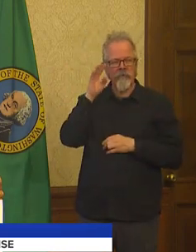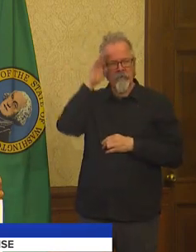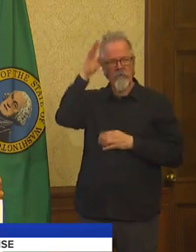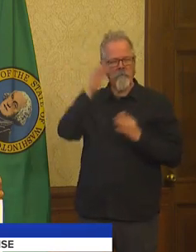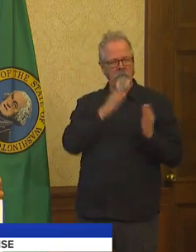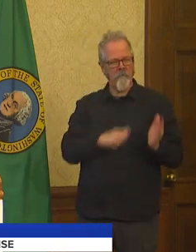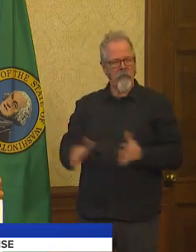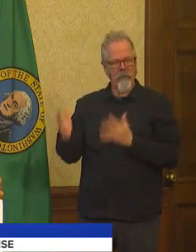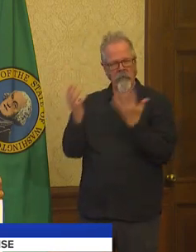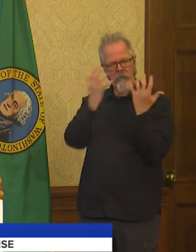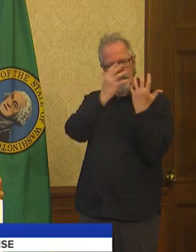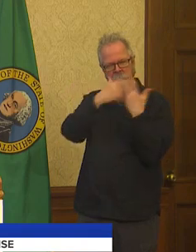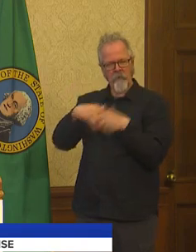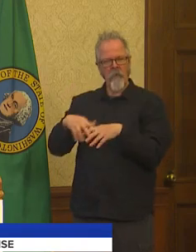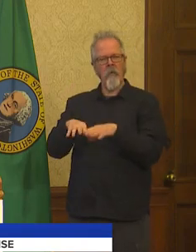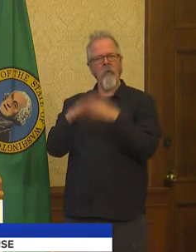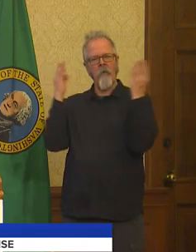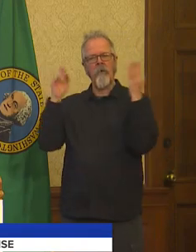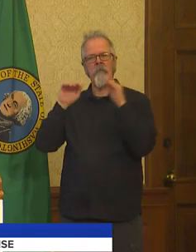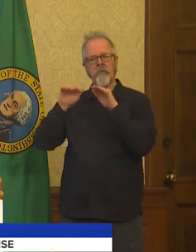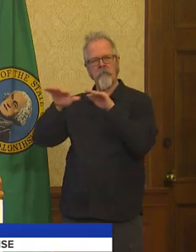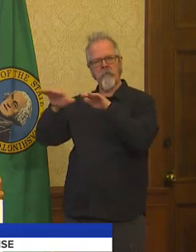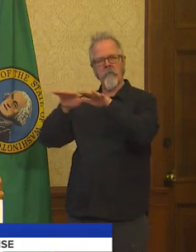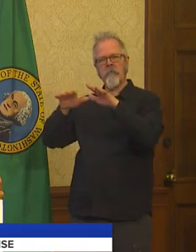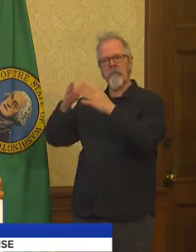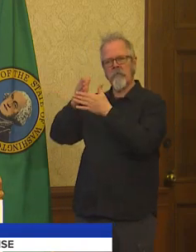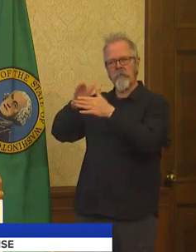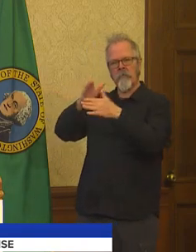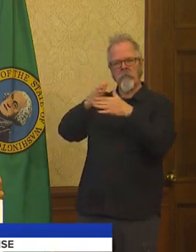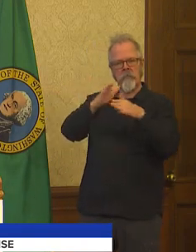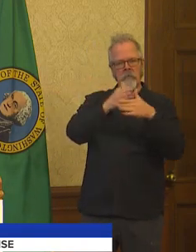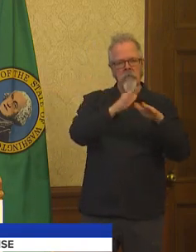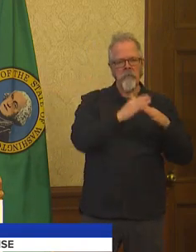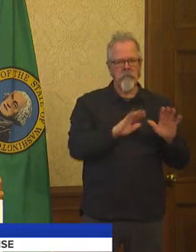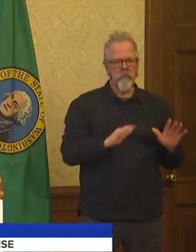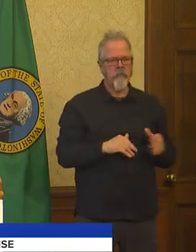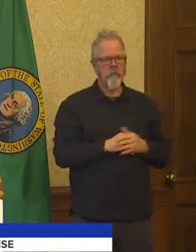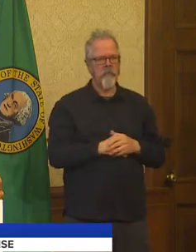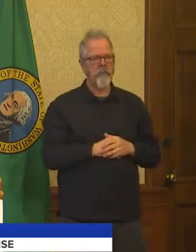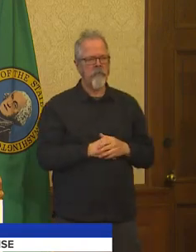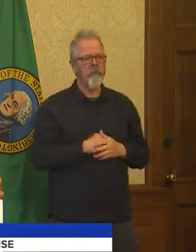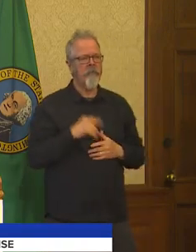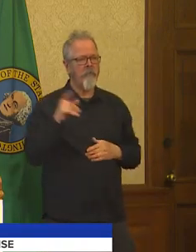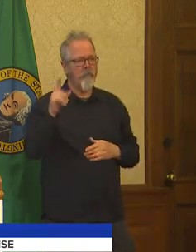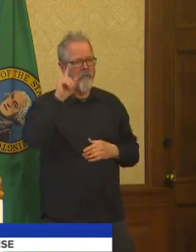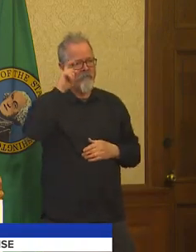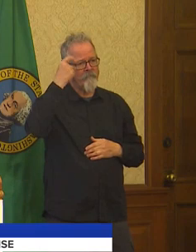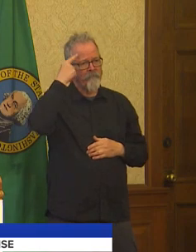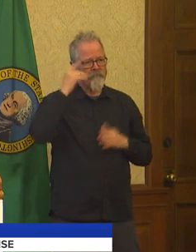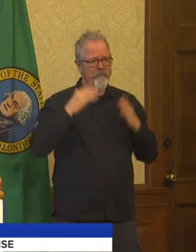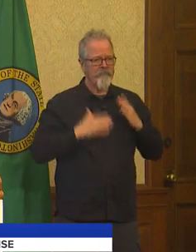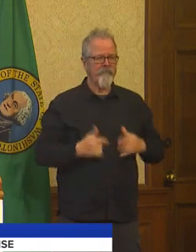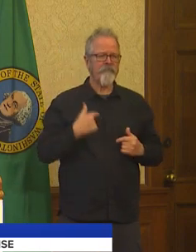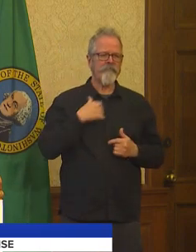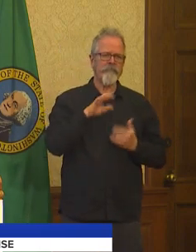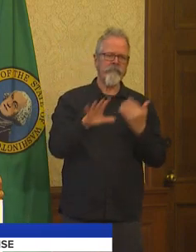All right. One moment, I just wanted to add something. The gentleman from Fox News asked a question